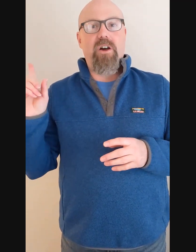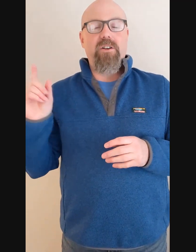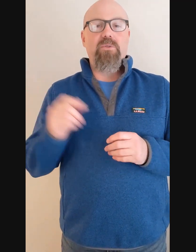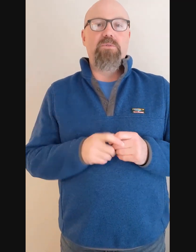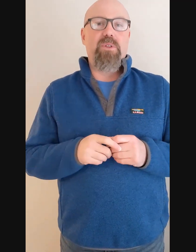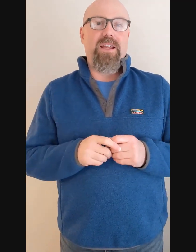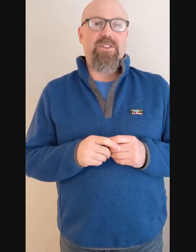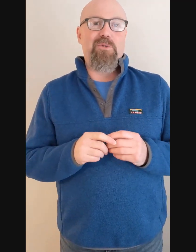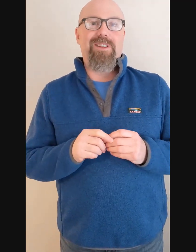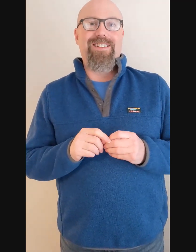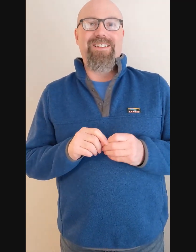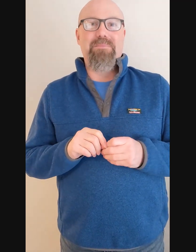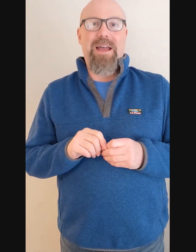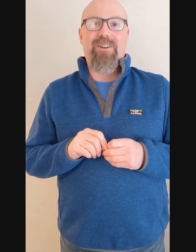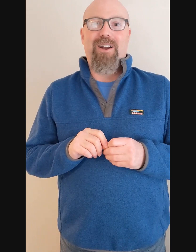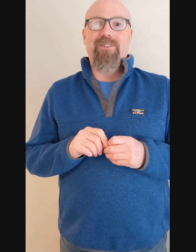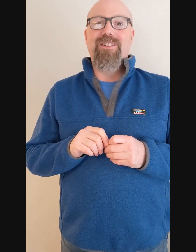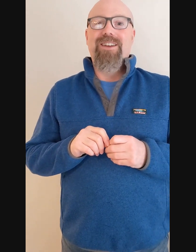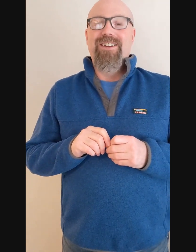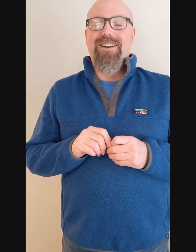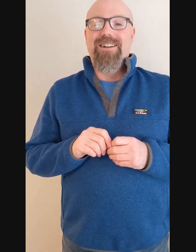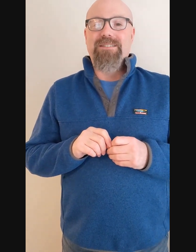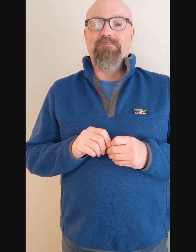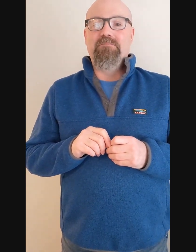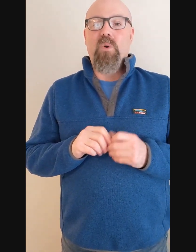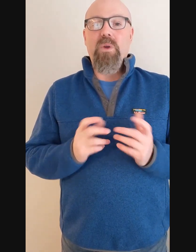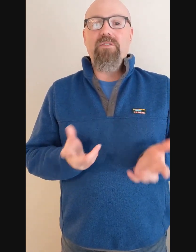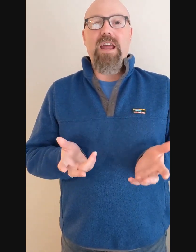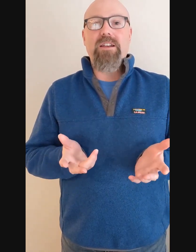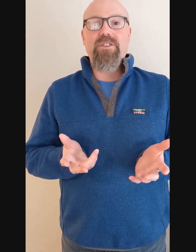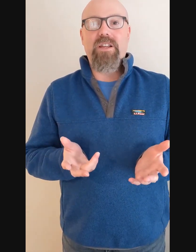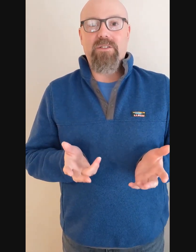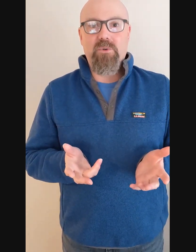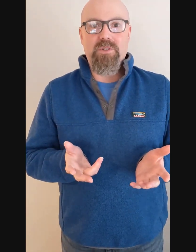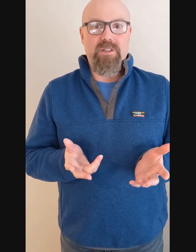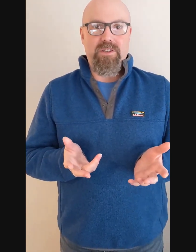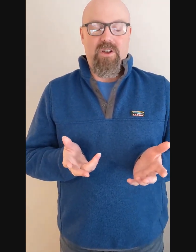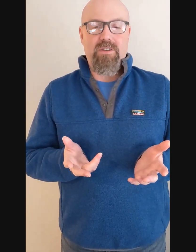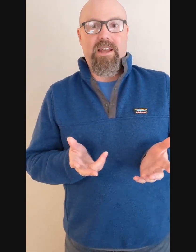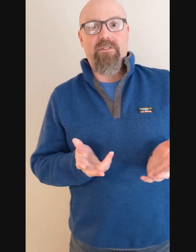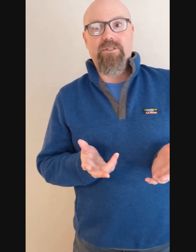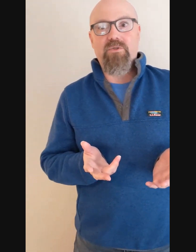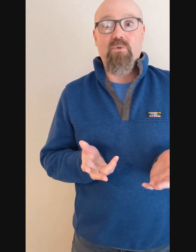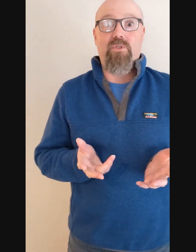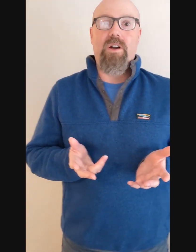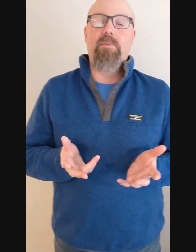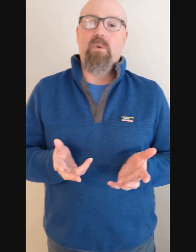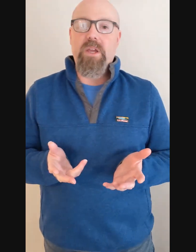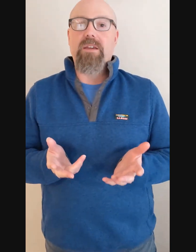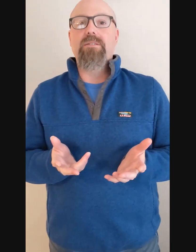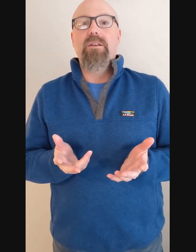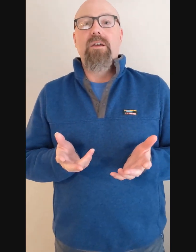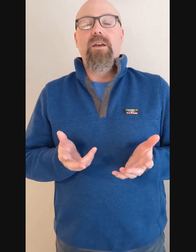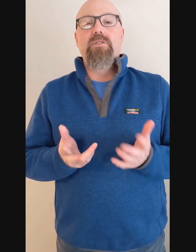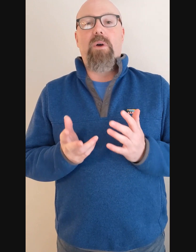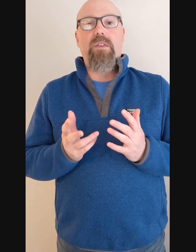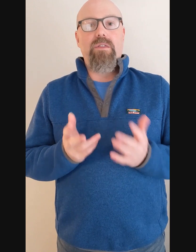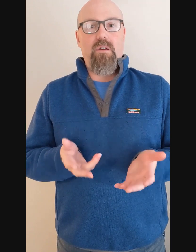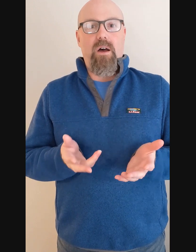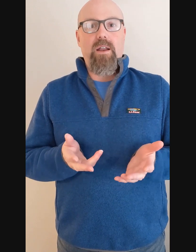daughter, who's playing the ukulele in the background. We haven't had a chance to do a silly song together at school for a couple of weeks, so I thought